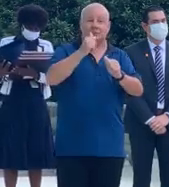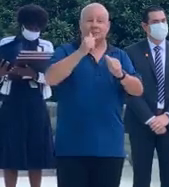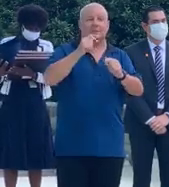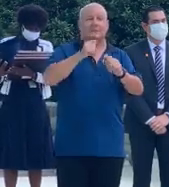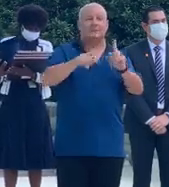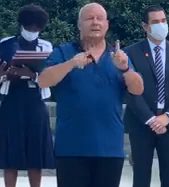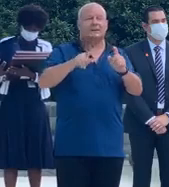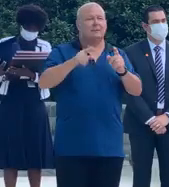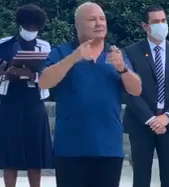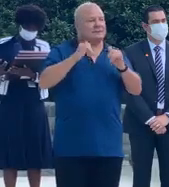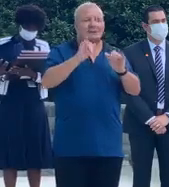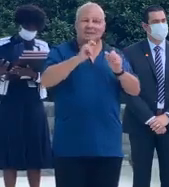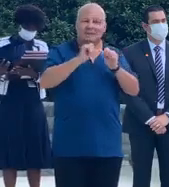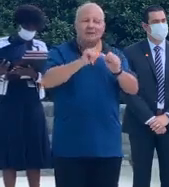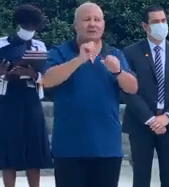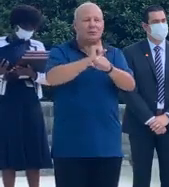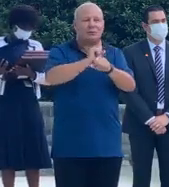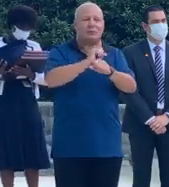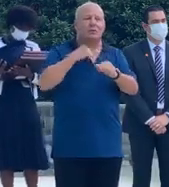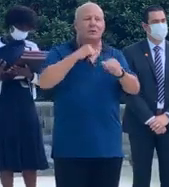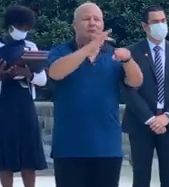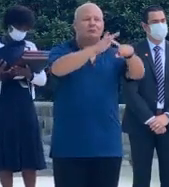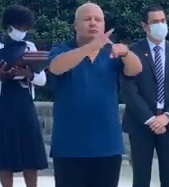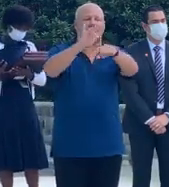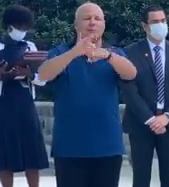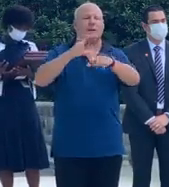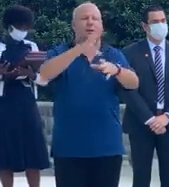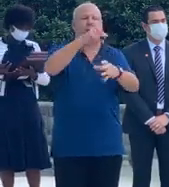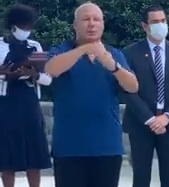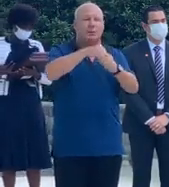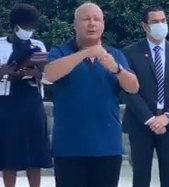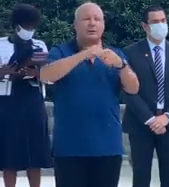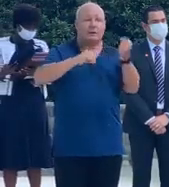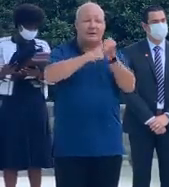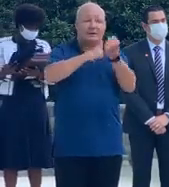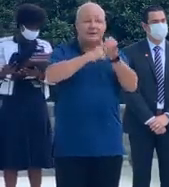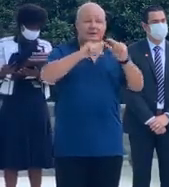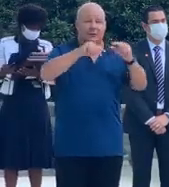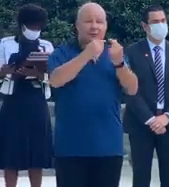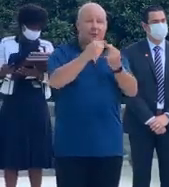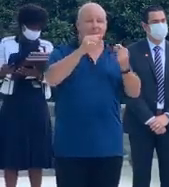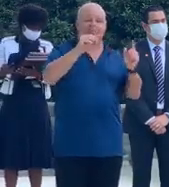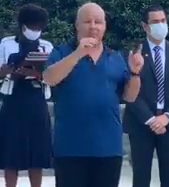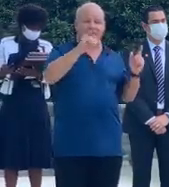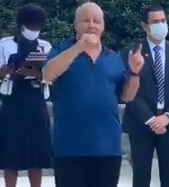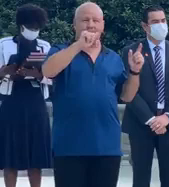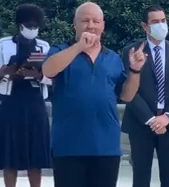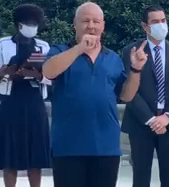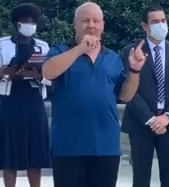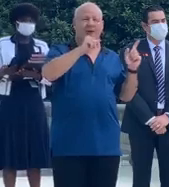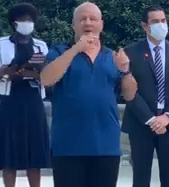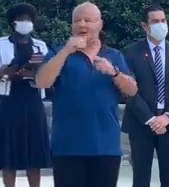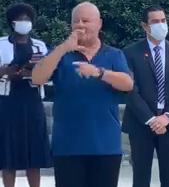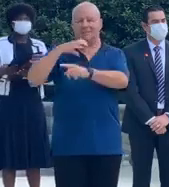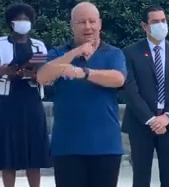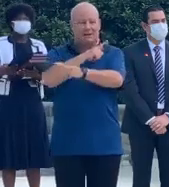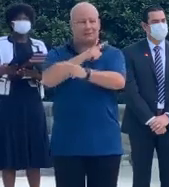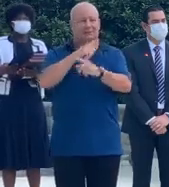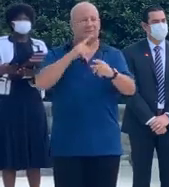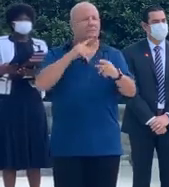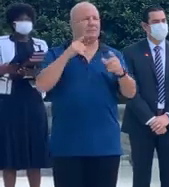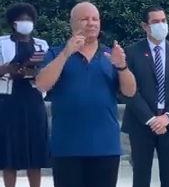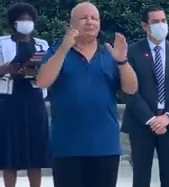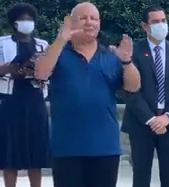included advocacy groups to help us, including Myra, who's here by the way, and of course the councils, that we've been able to make